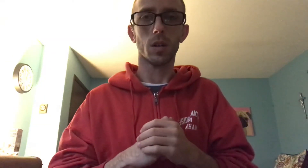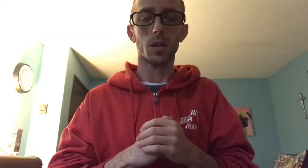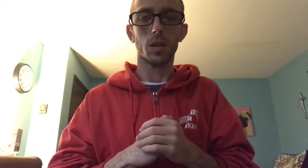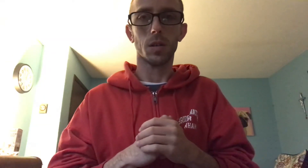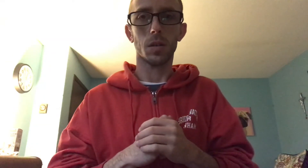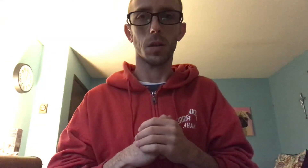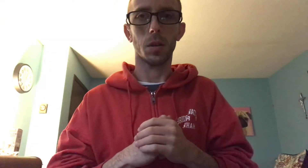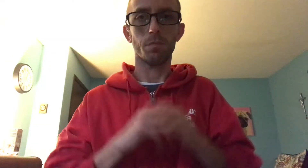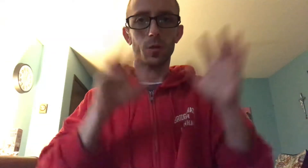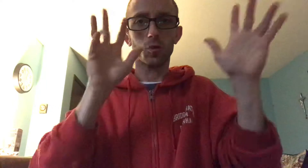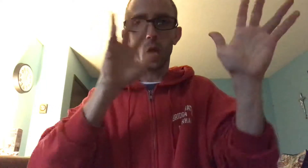No.